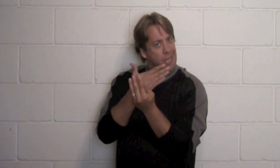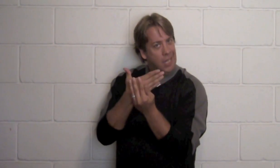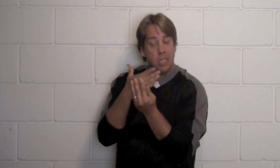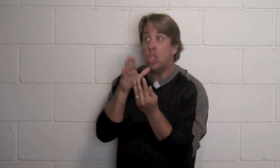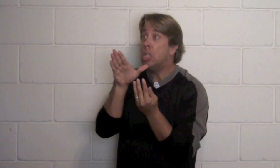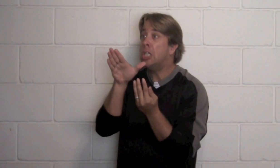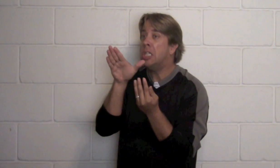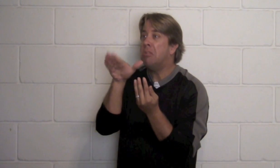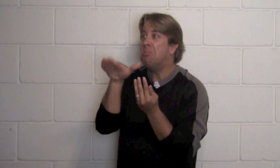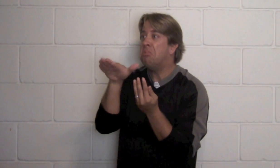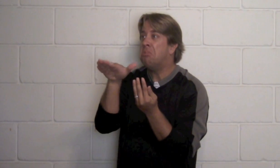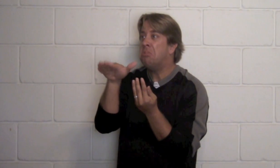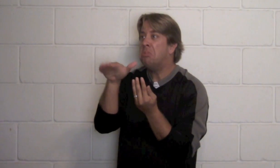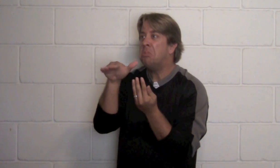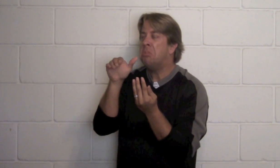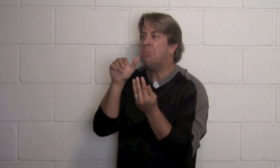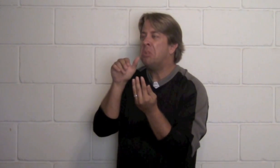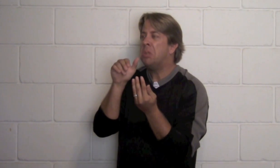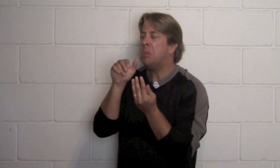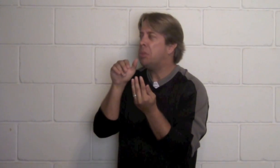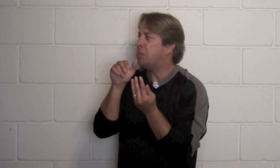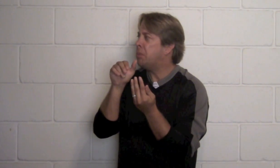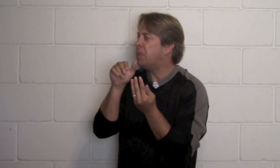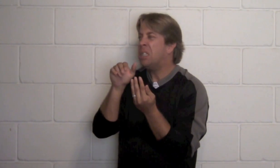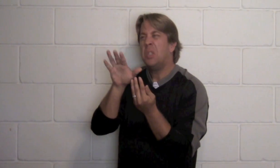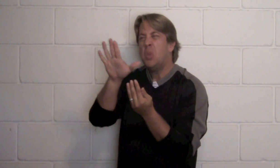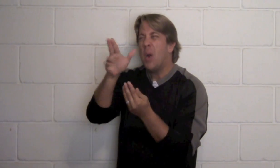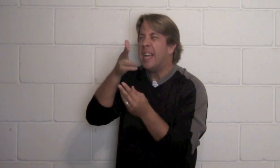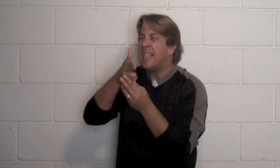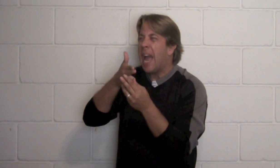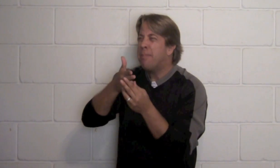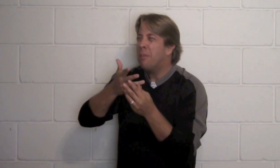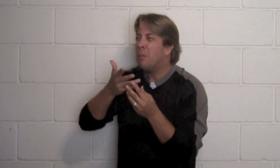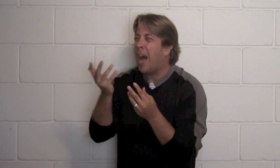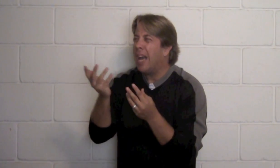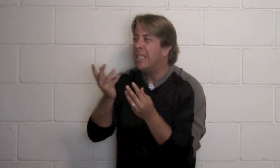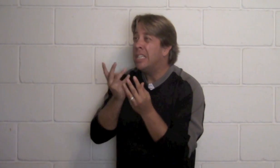So finally she asked and said, "What's your name?"